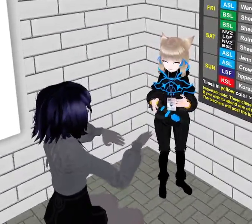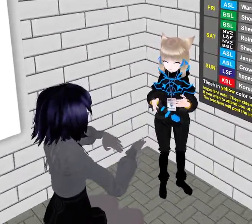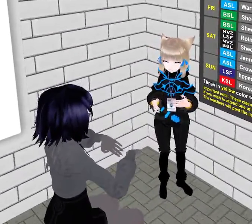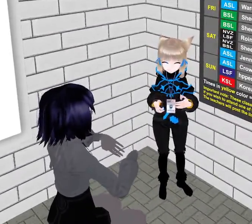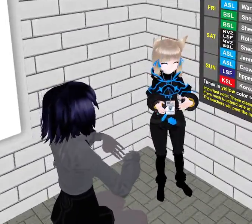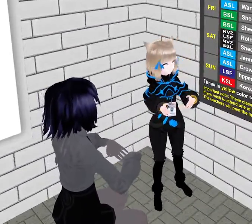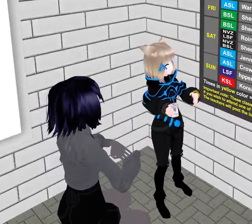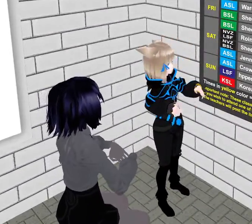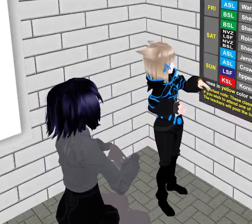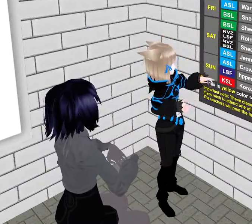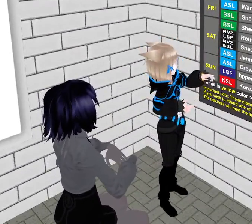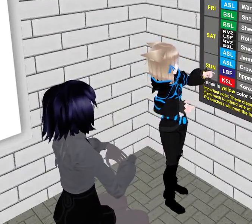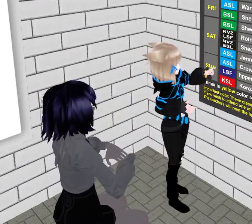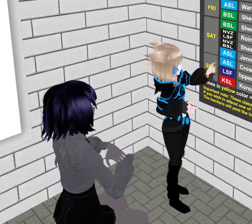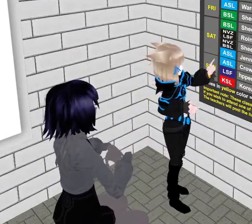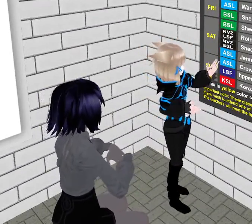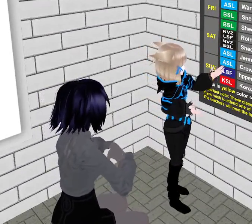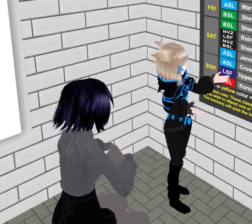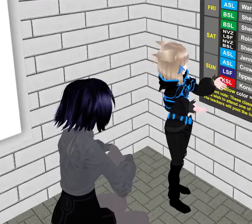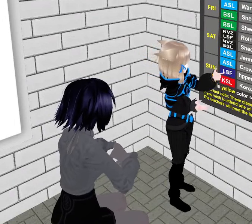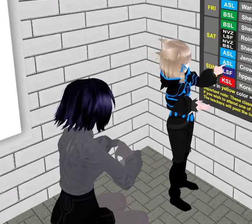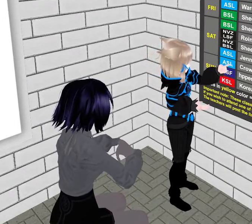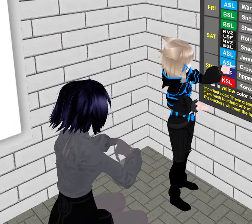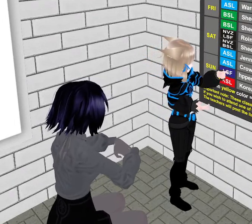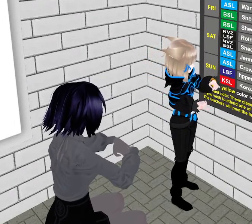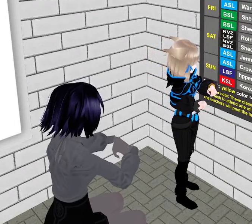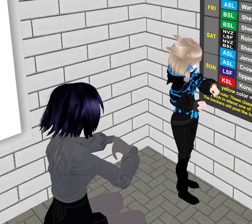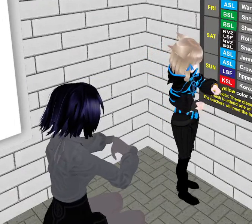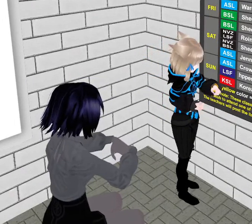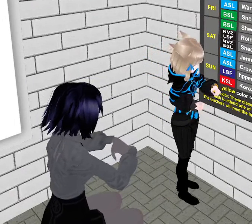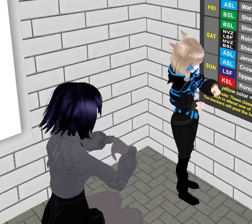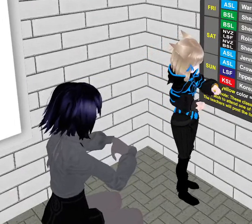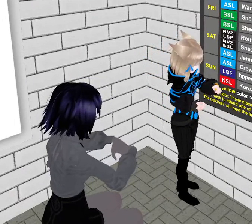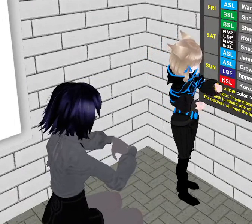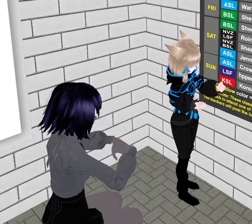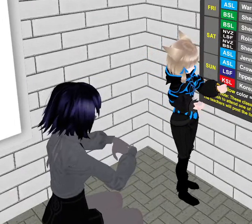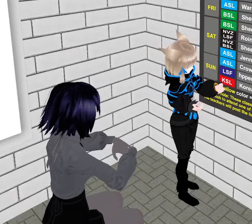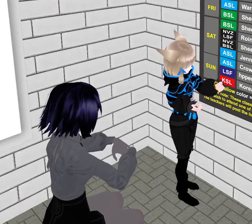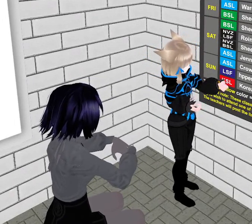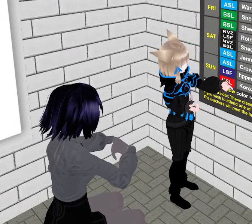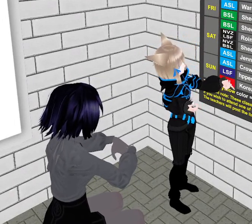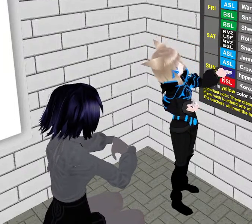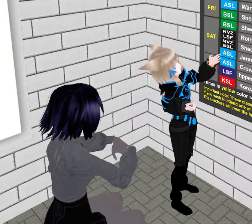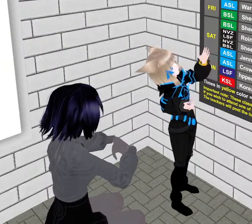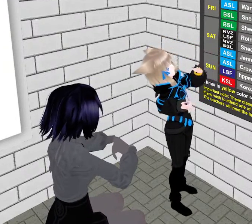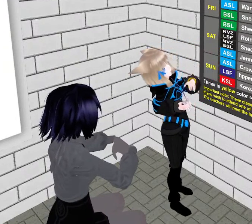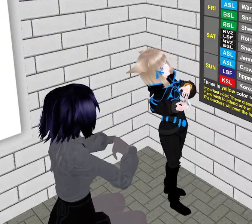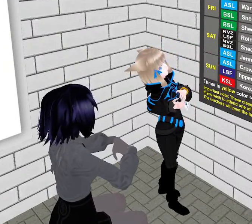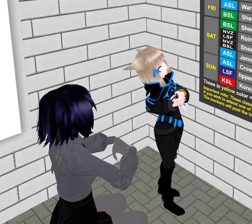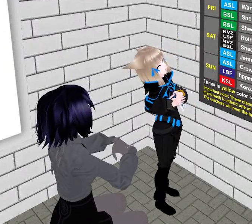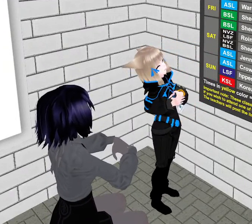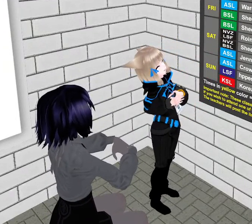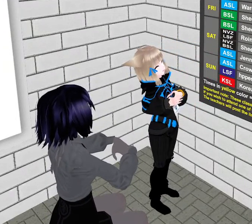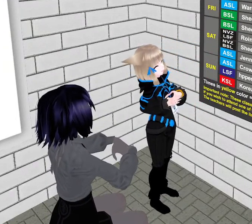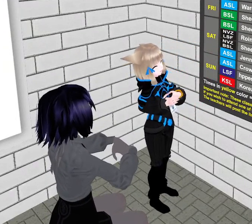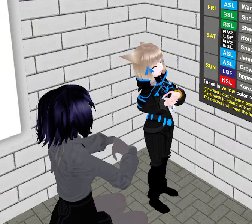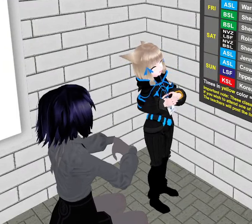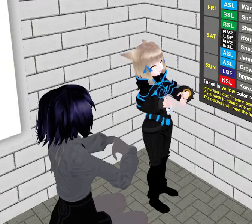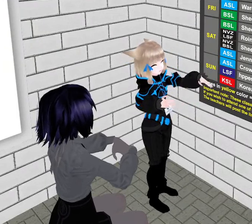explanation. But whenever, let's see here, Crow, pretty much all the other teachers don't really talk too